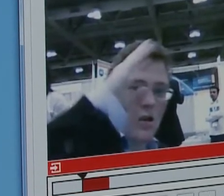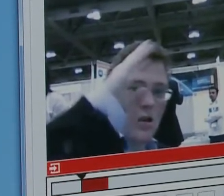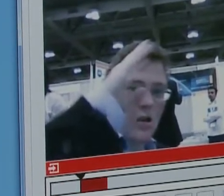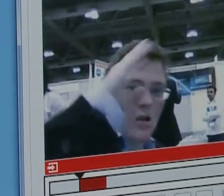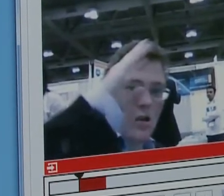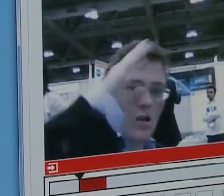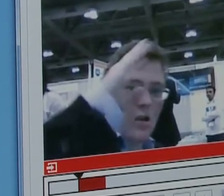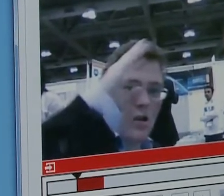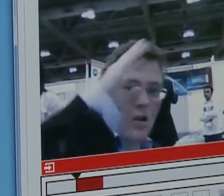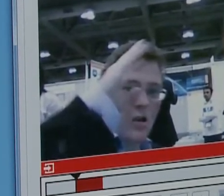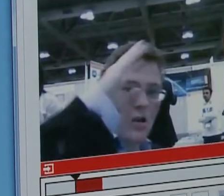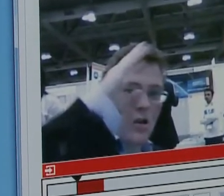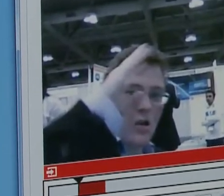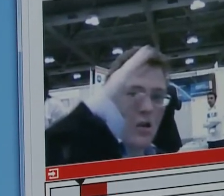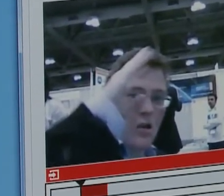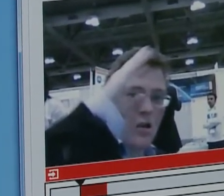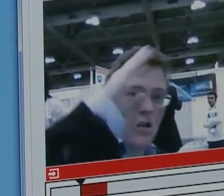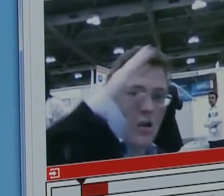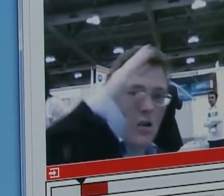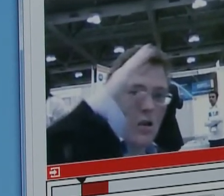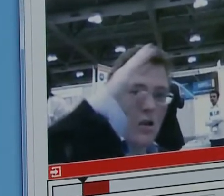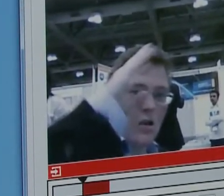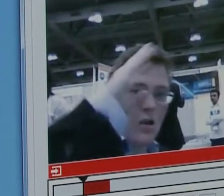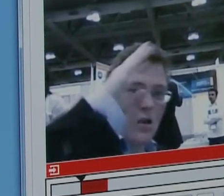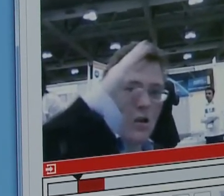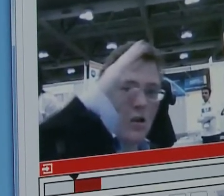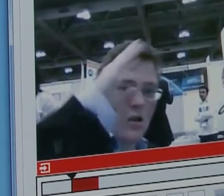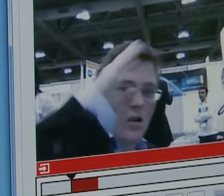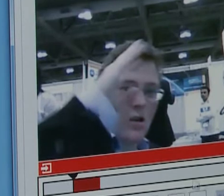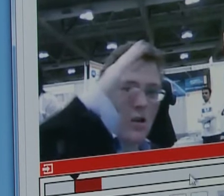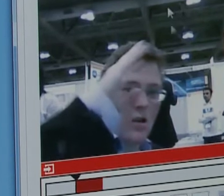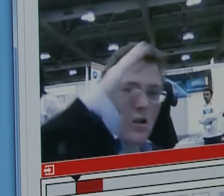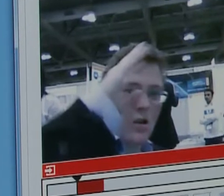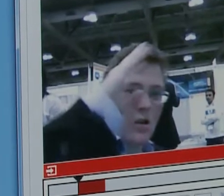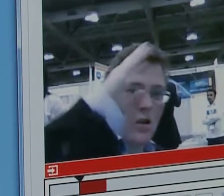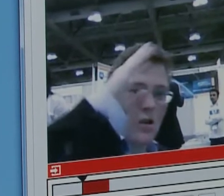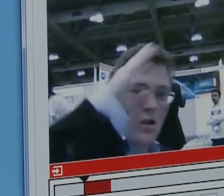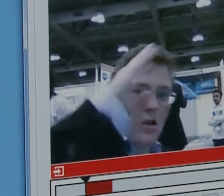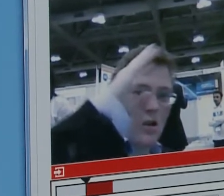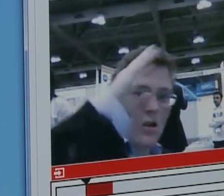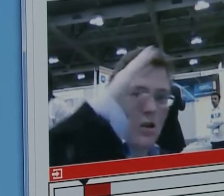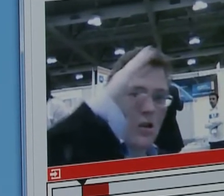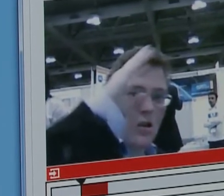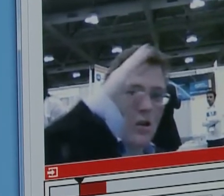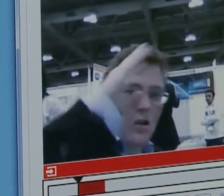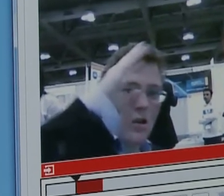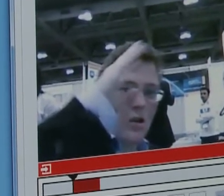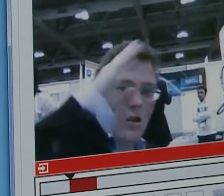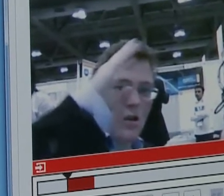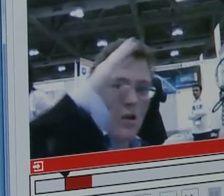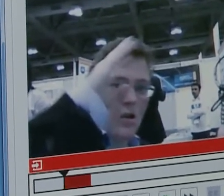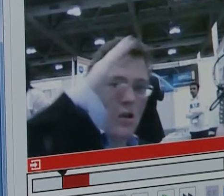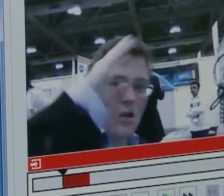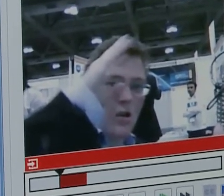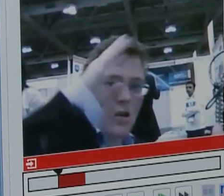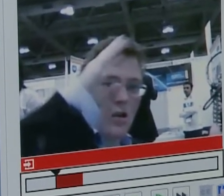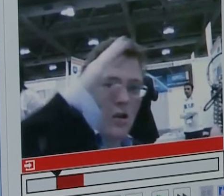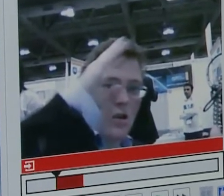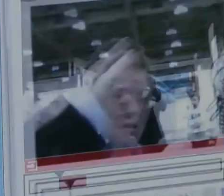post. Now, some people might not understand American Sign Language, so I could also use this editing part of the software to create closed